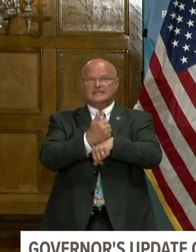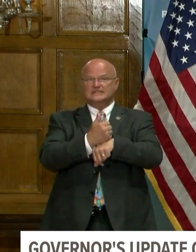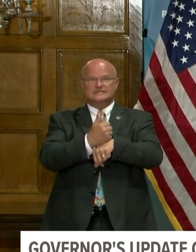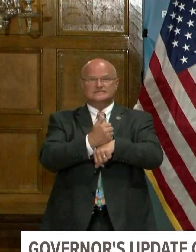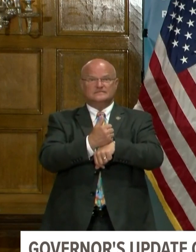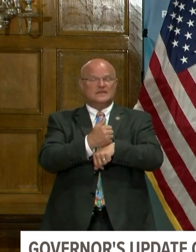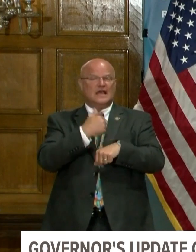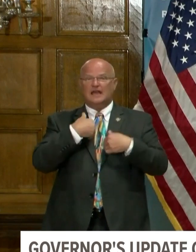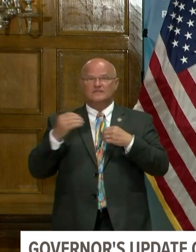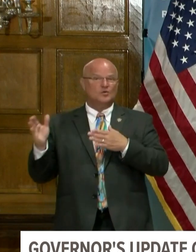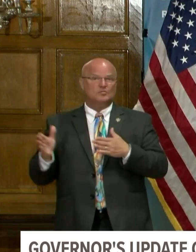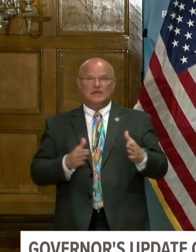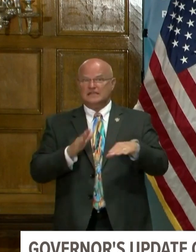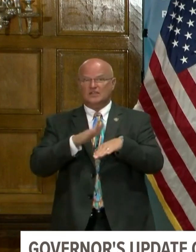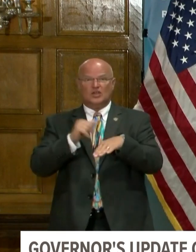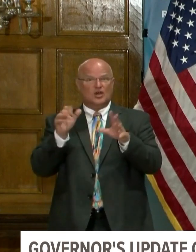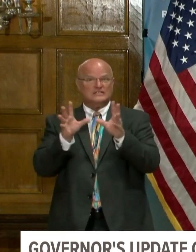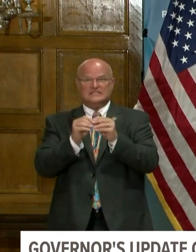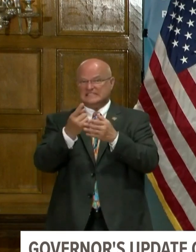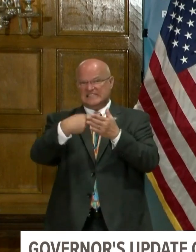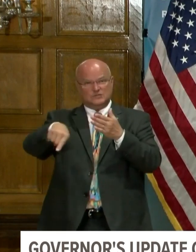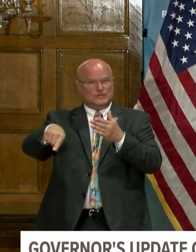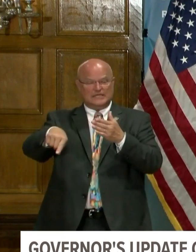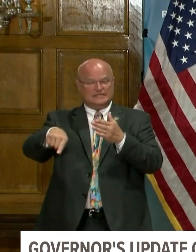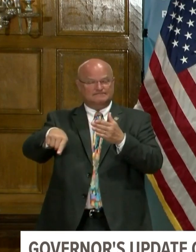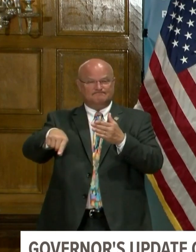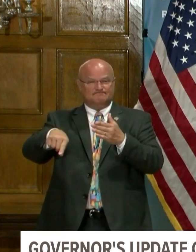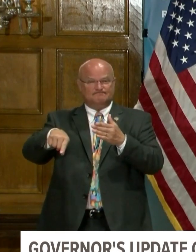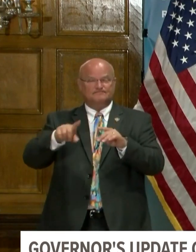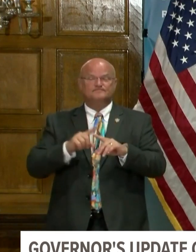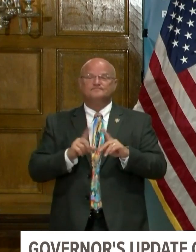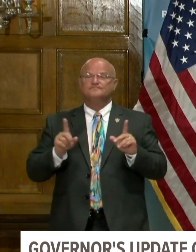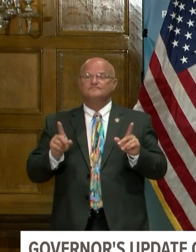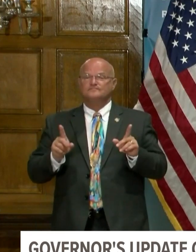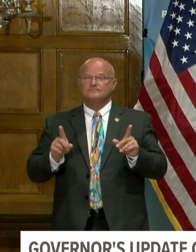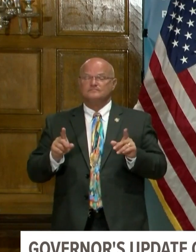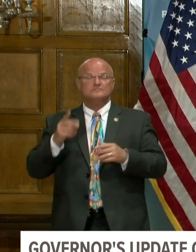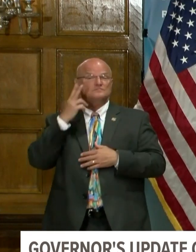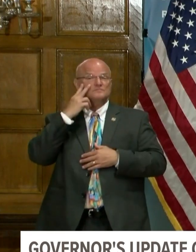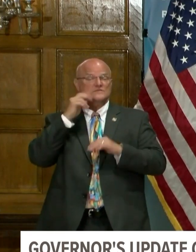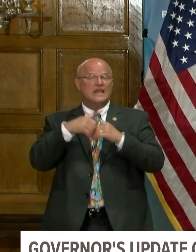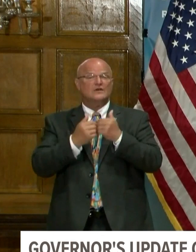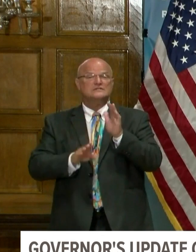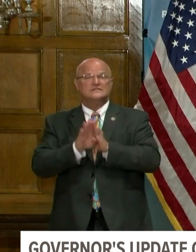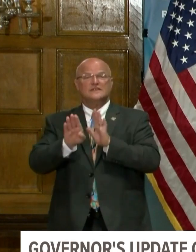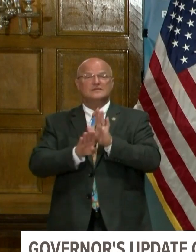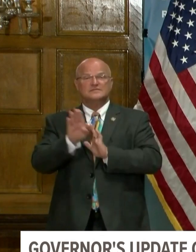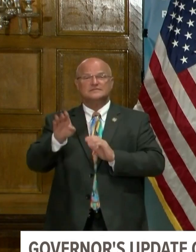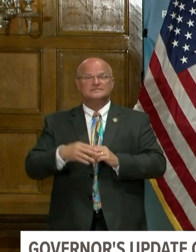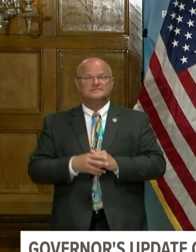and I don't have any plans to call a session next week, but we'll see how it develops.